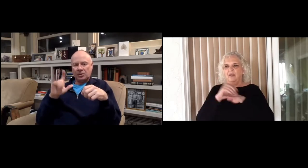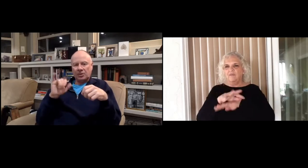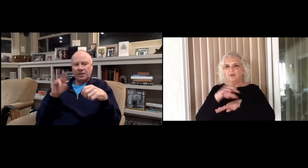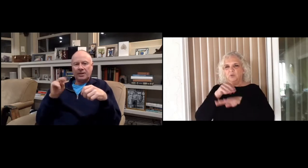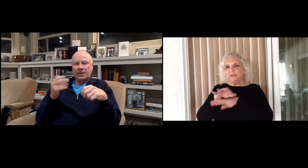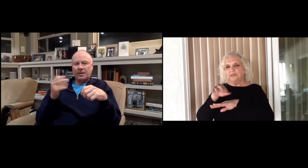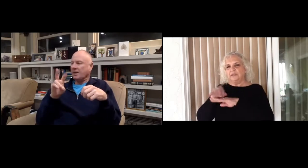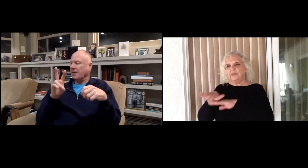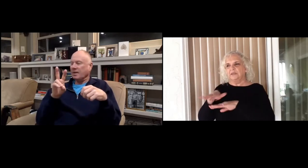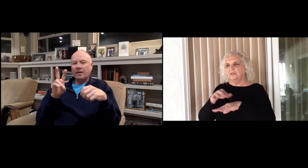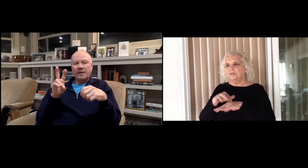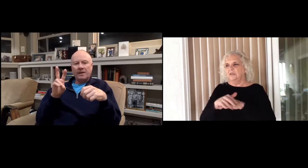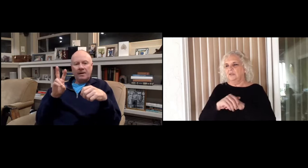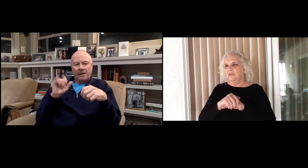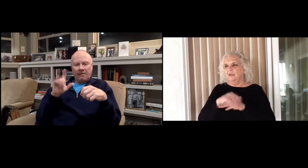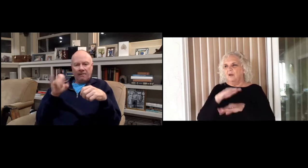influential in the